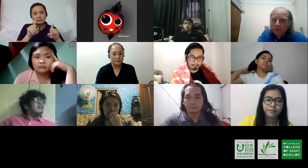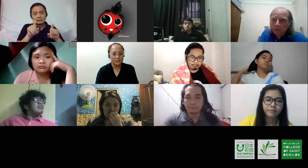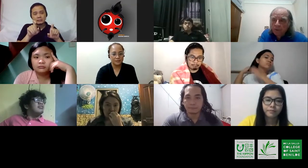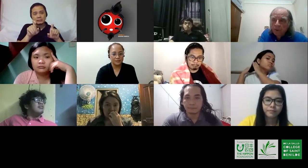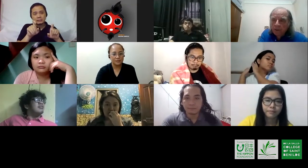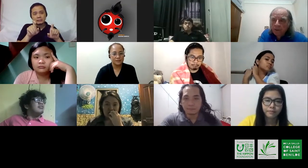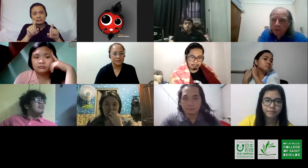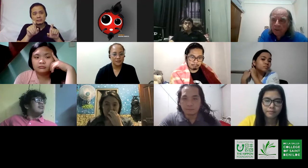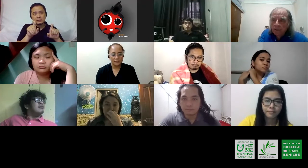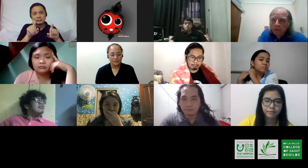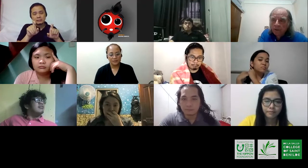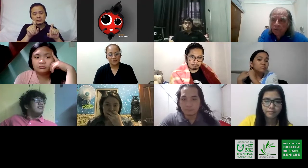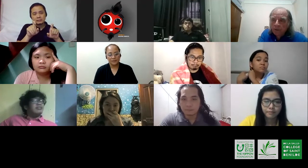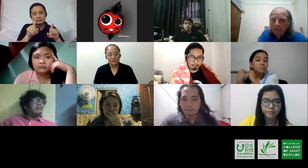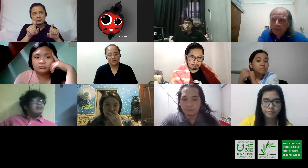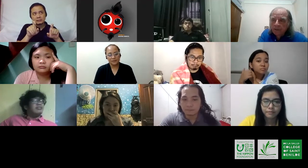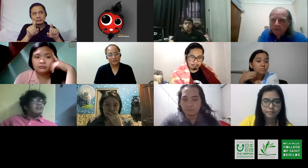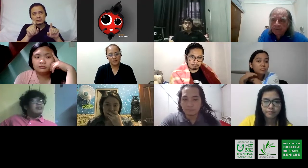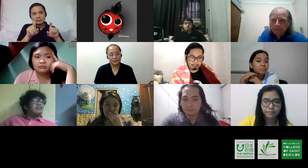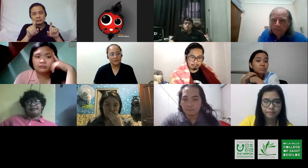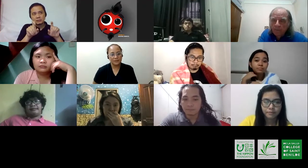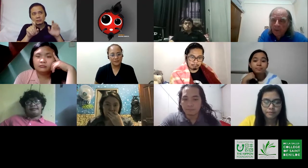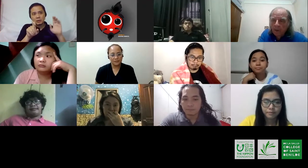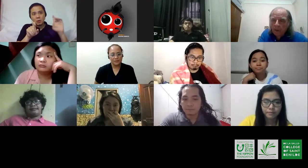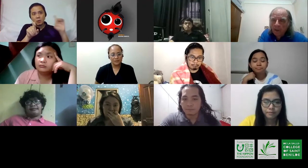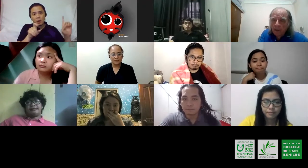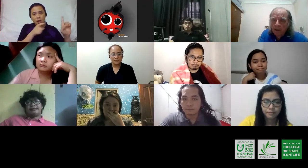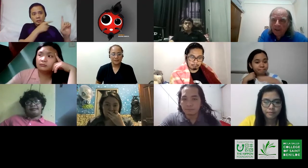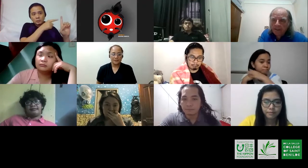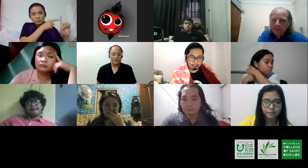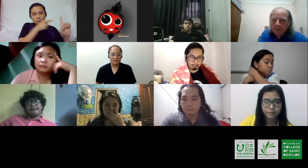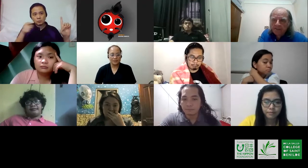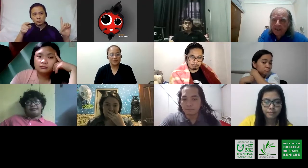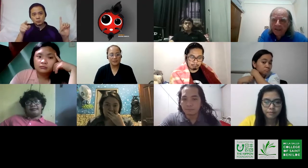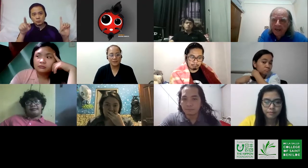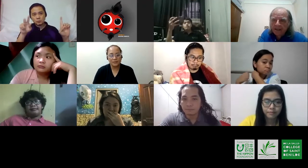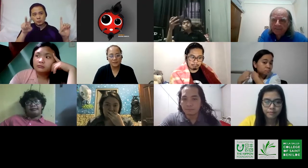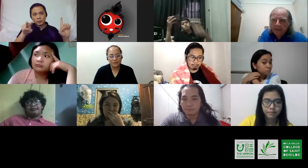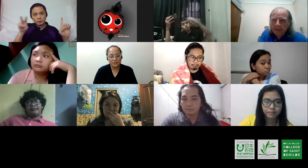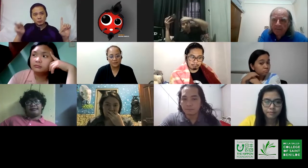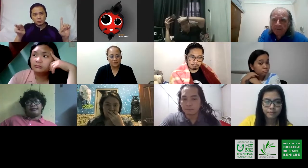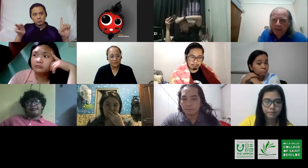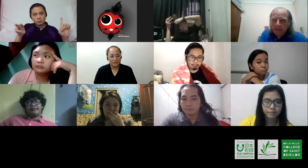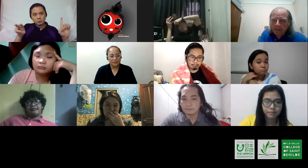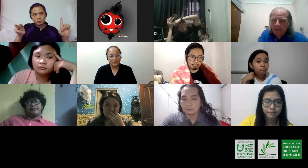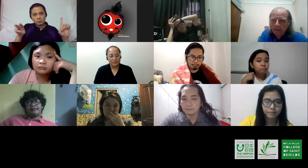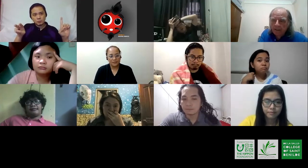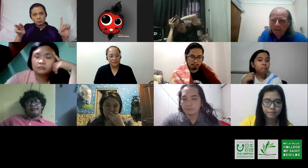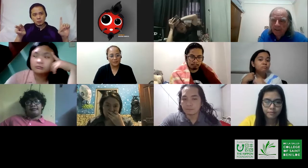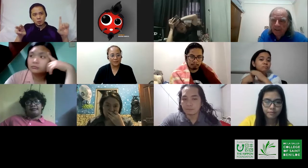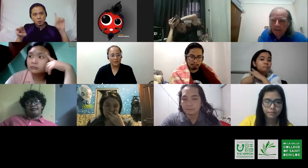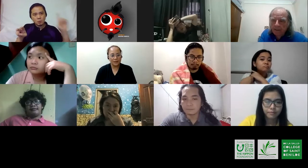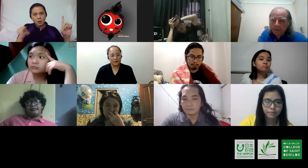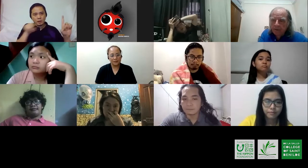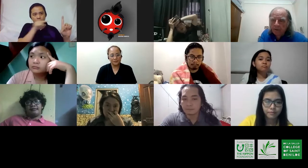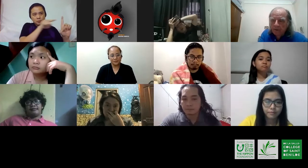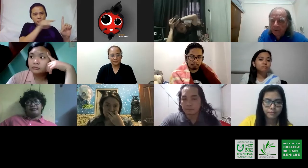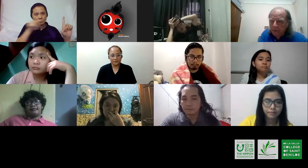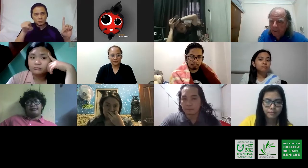through 22. It sounds like a lot, but in general, you can look